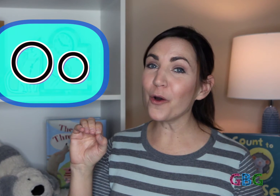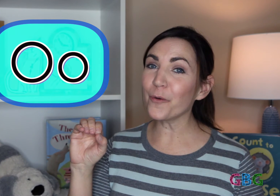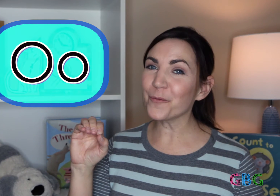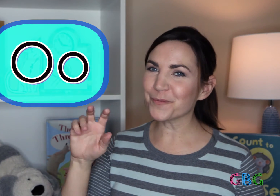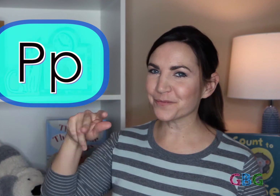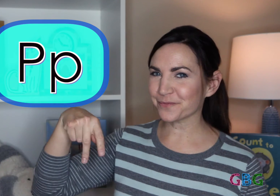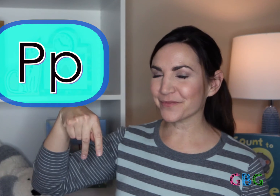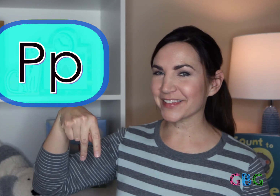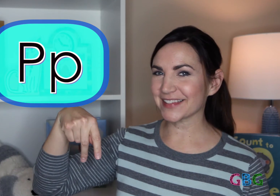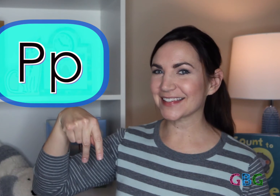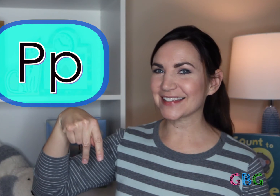O,